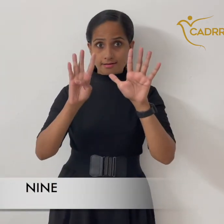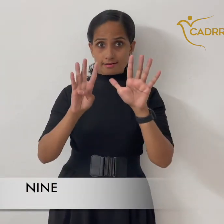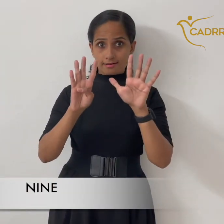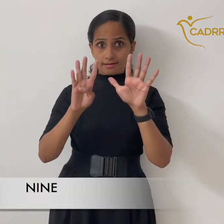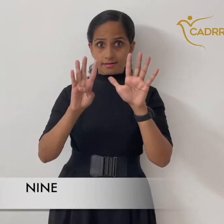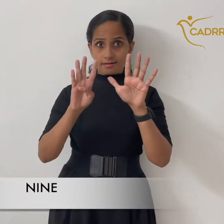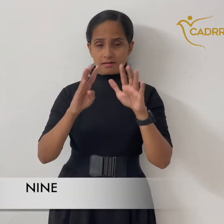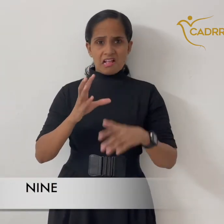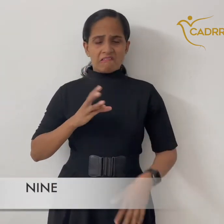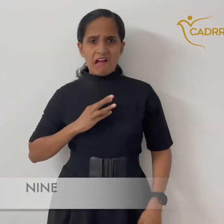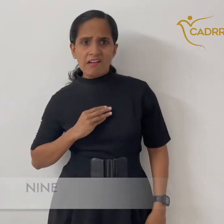9.